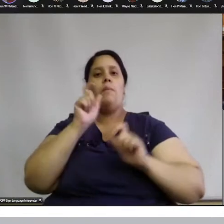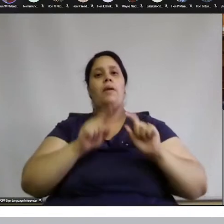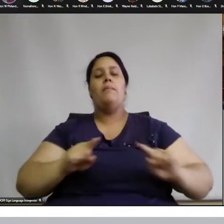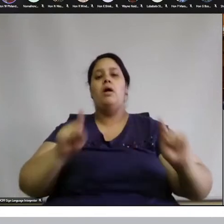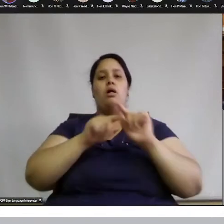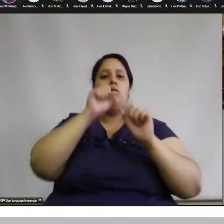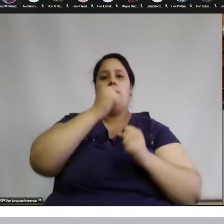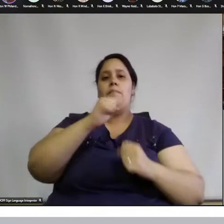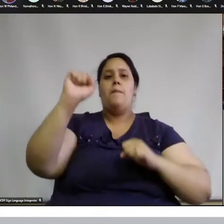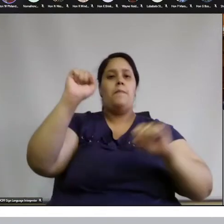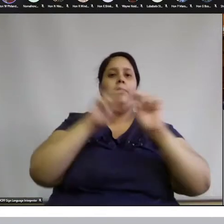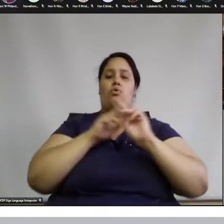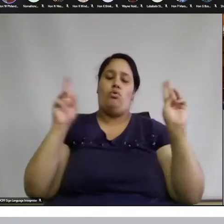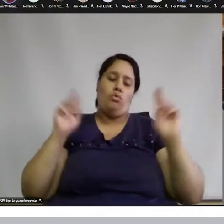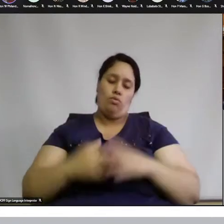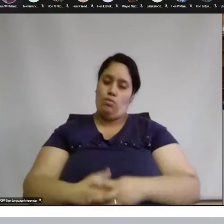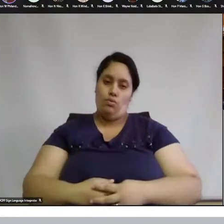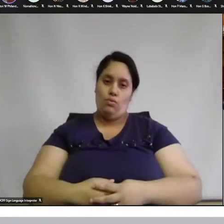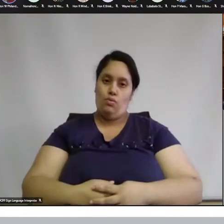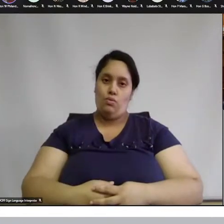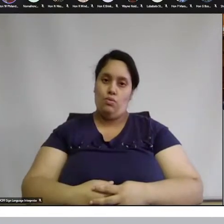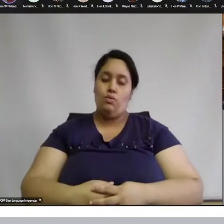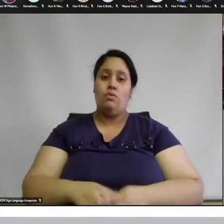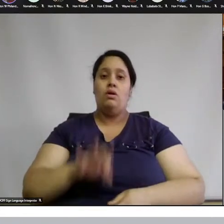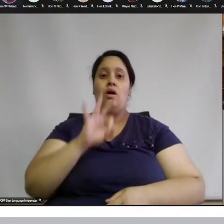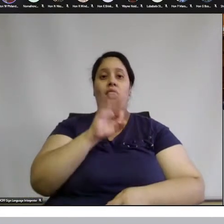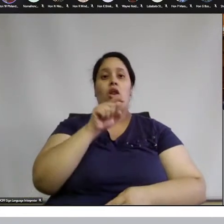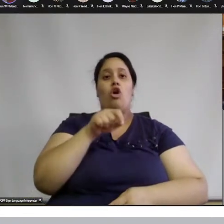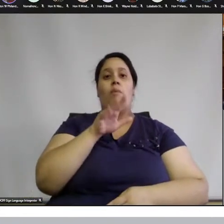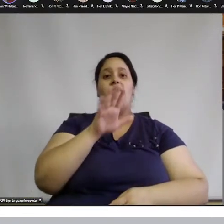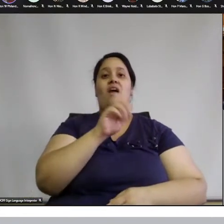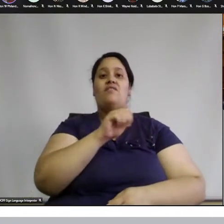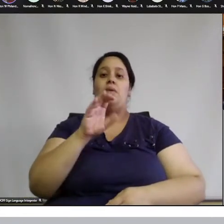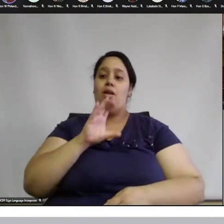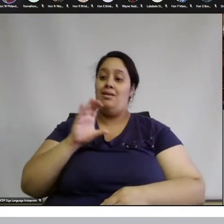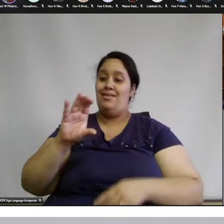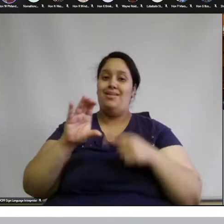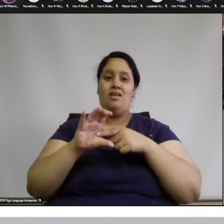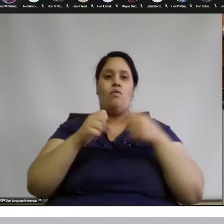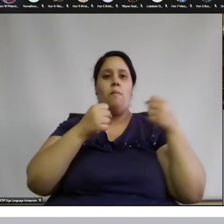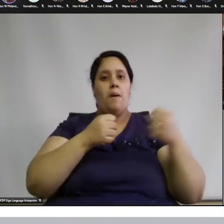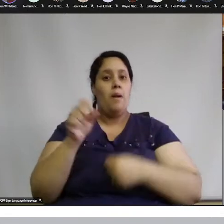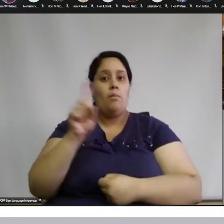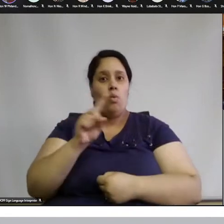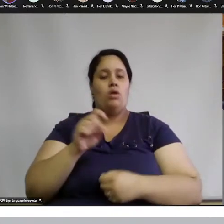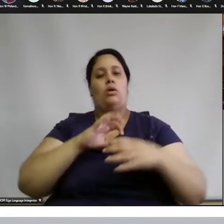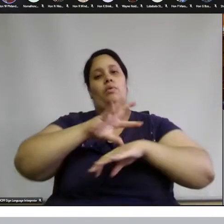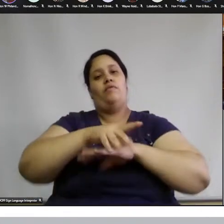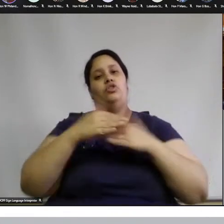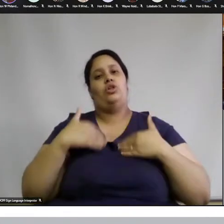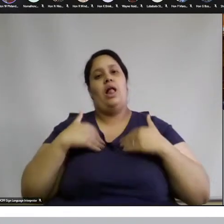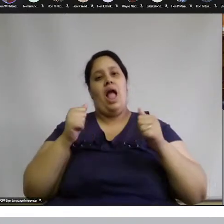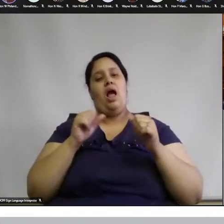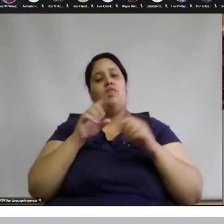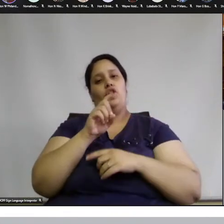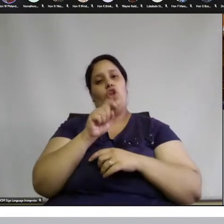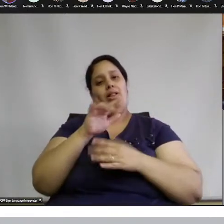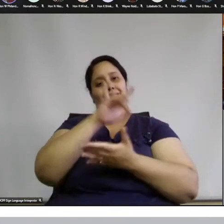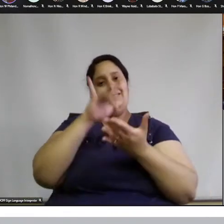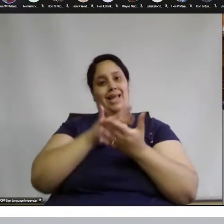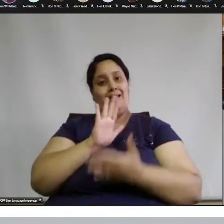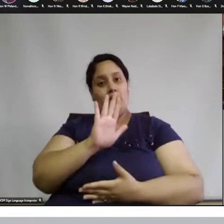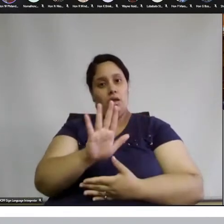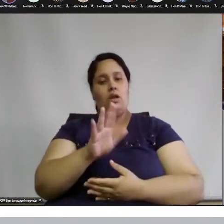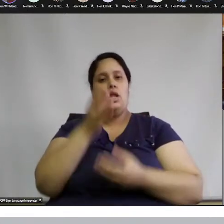turn away any patient, and 3.5 million for the strengthening of the Provincial Health Data Center, which